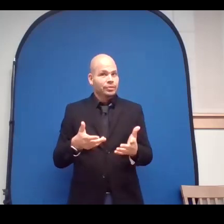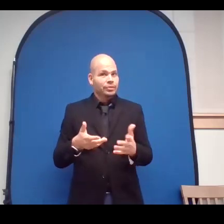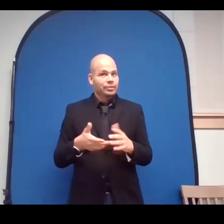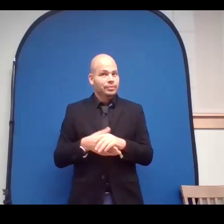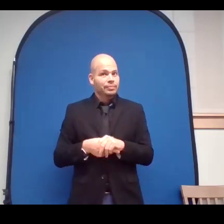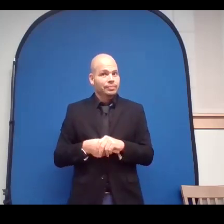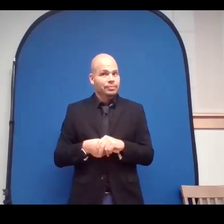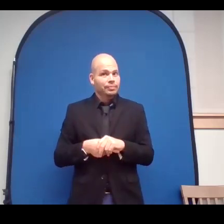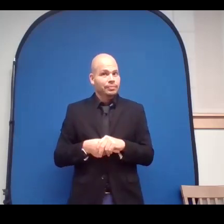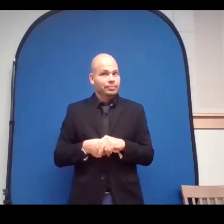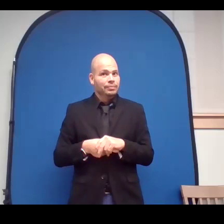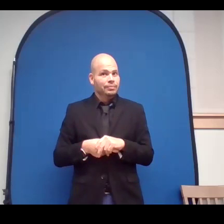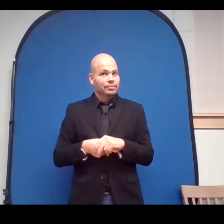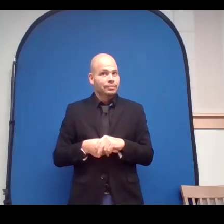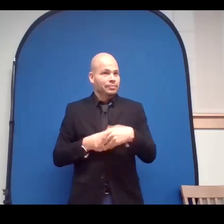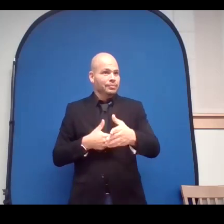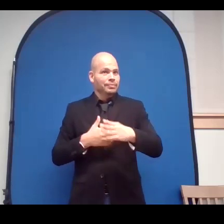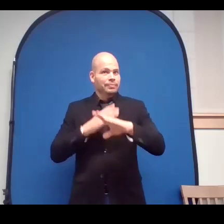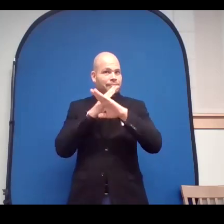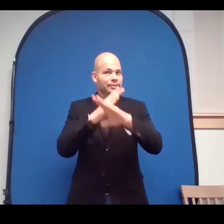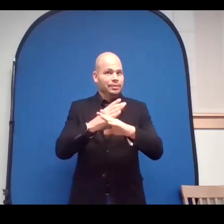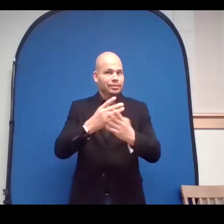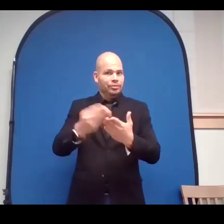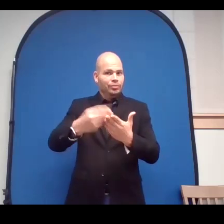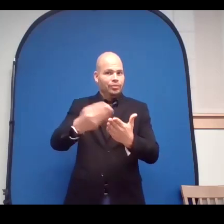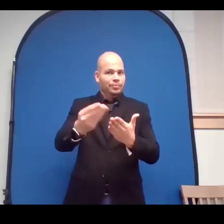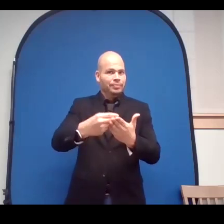He wasn't a prohibited person, was he? Not that I'm aware of, sir.